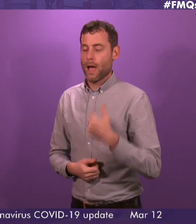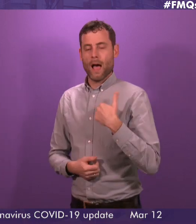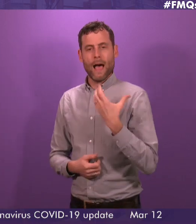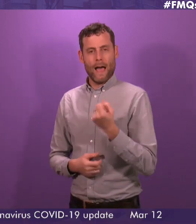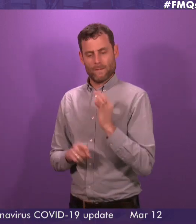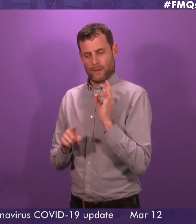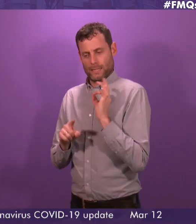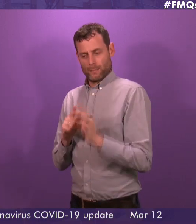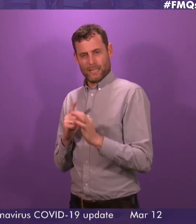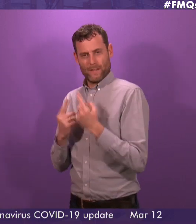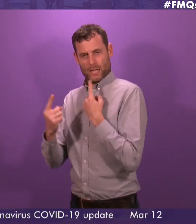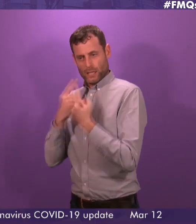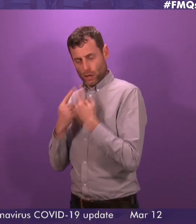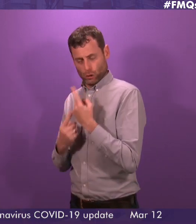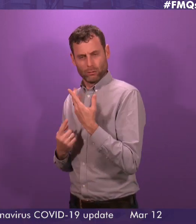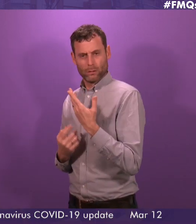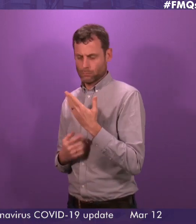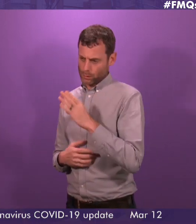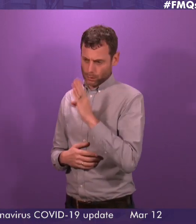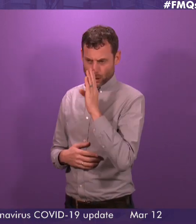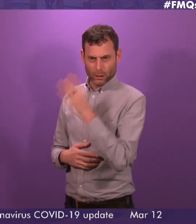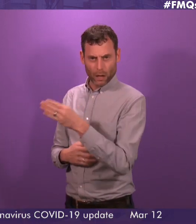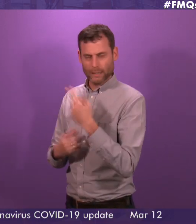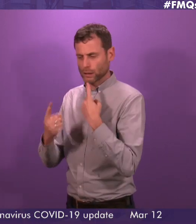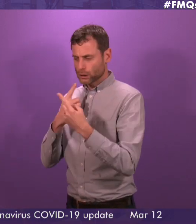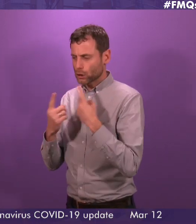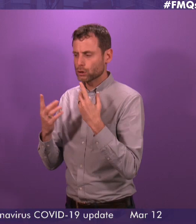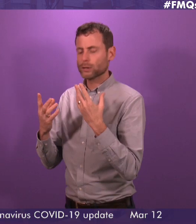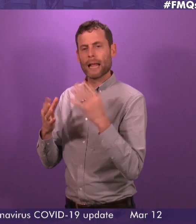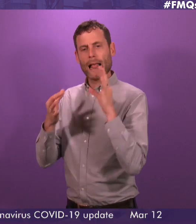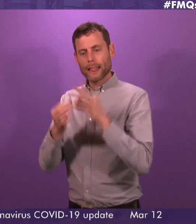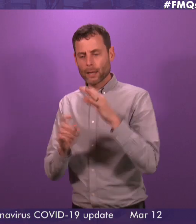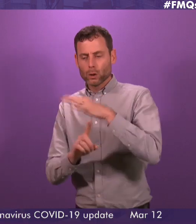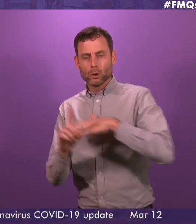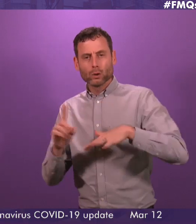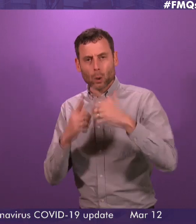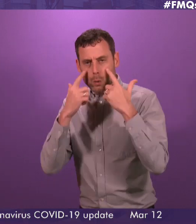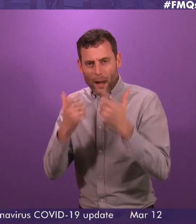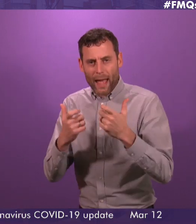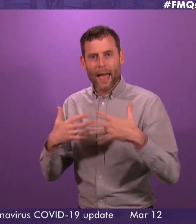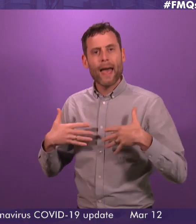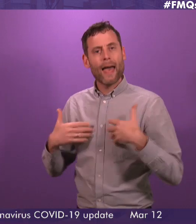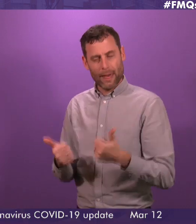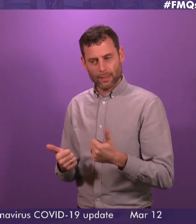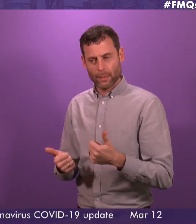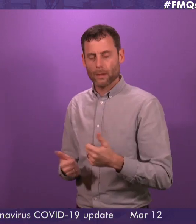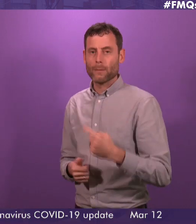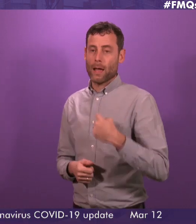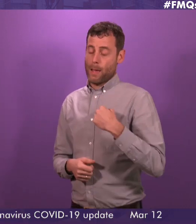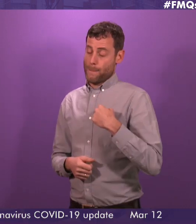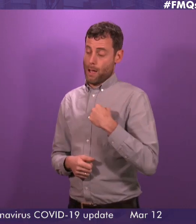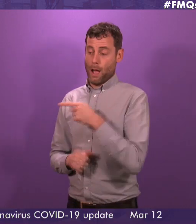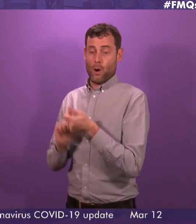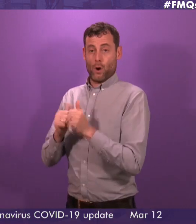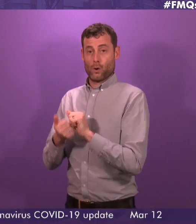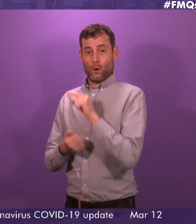discussions very directly with COSLA in terms of social care and health, but my colleagues are discussing